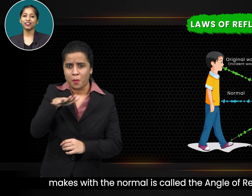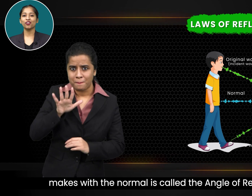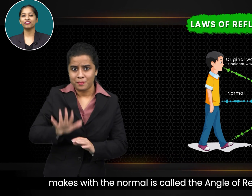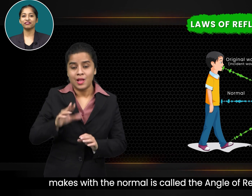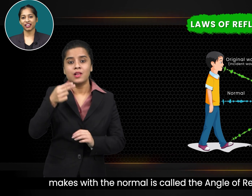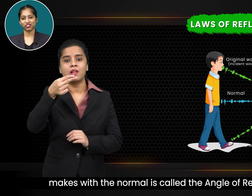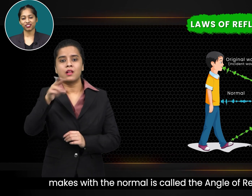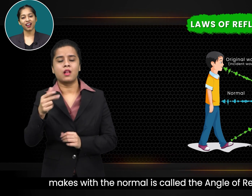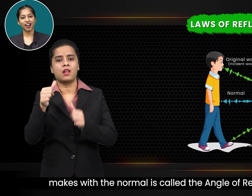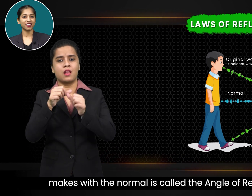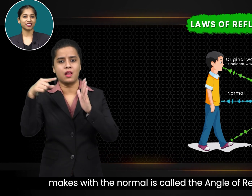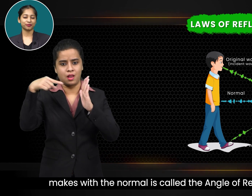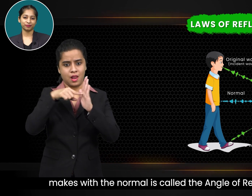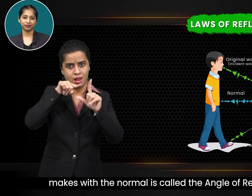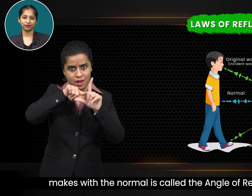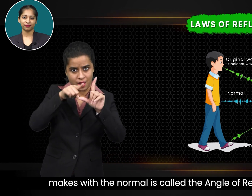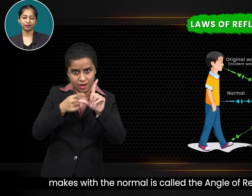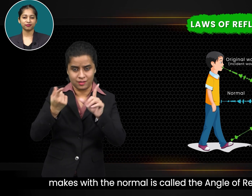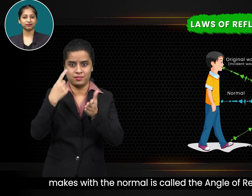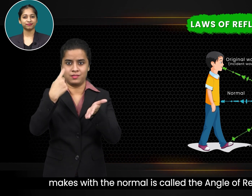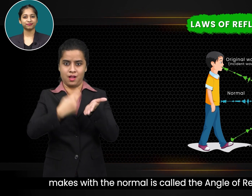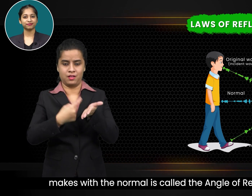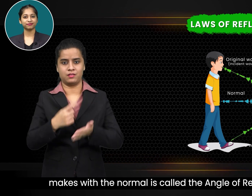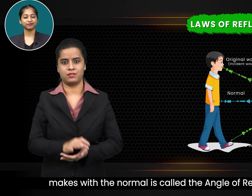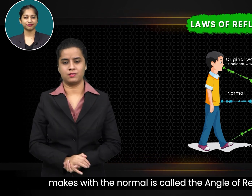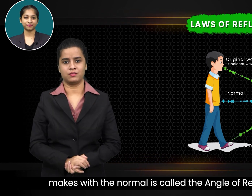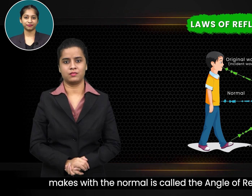the angle of reflection, R.